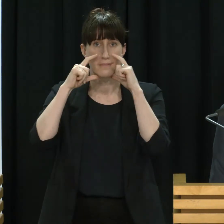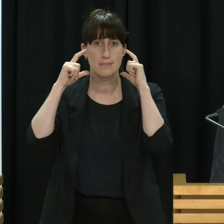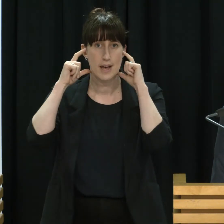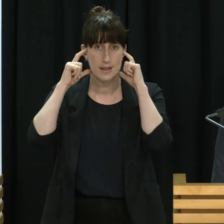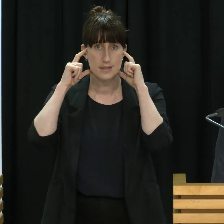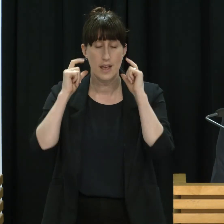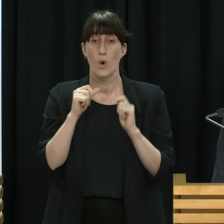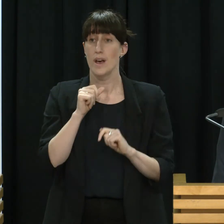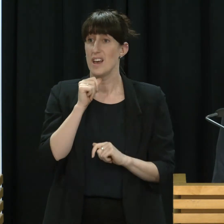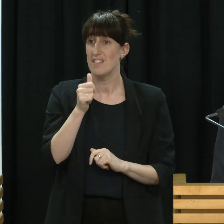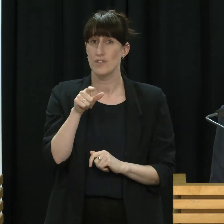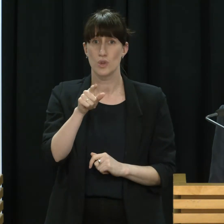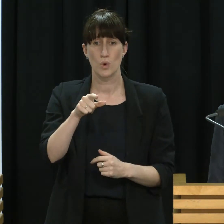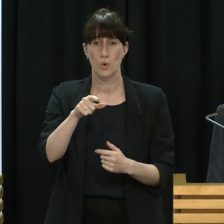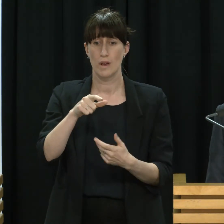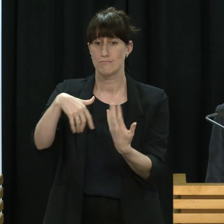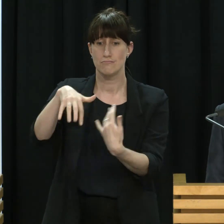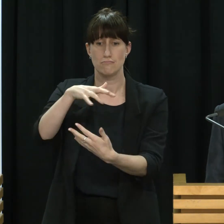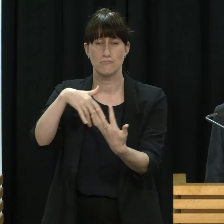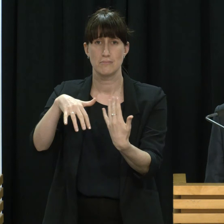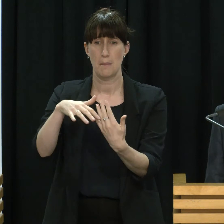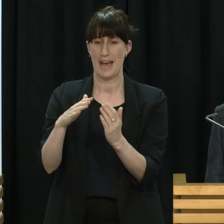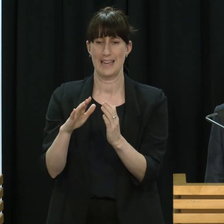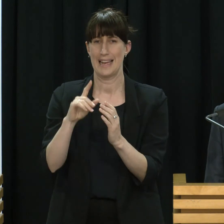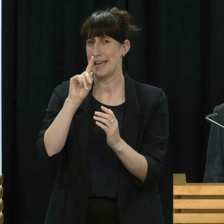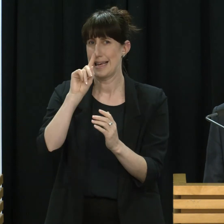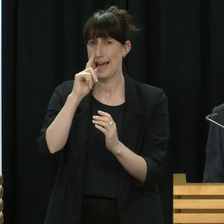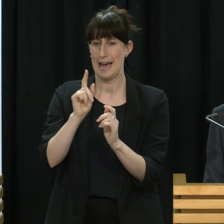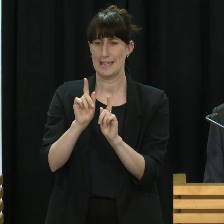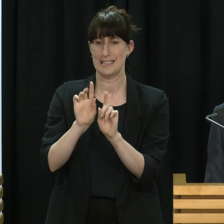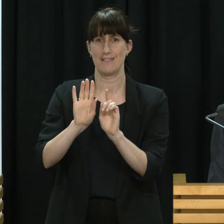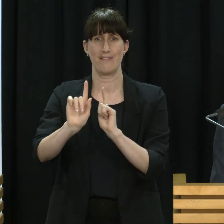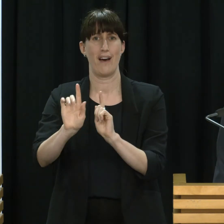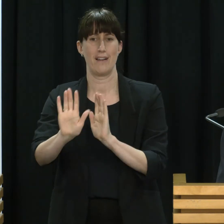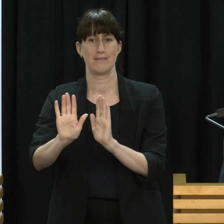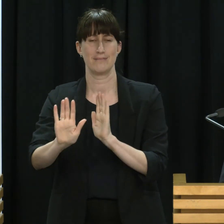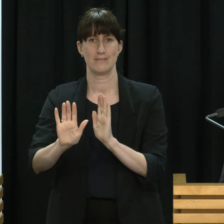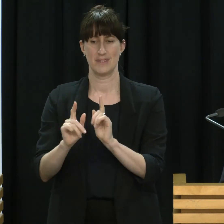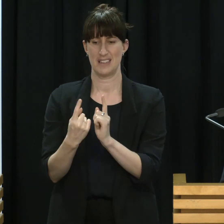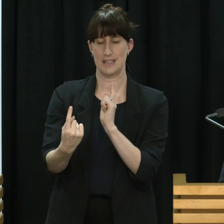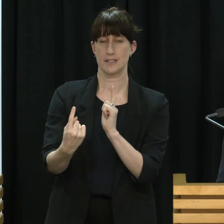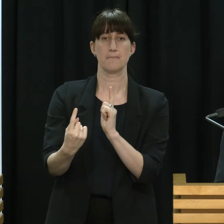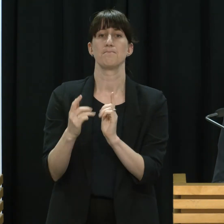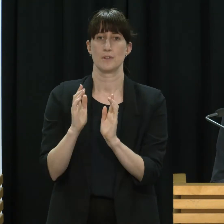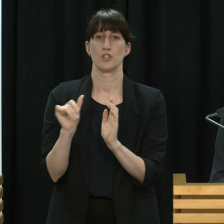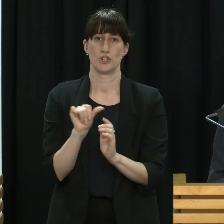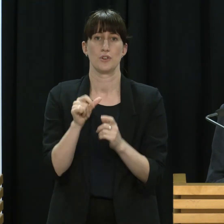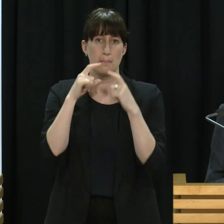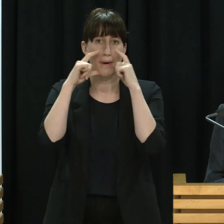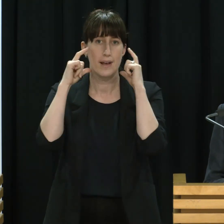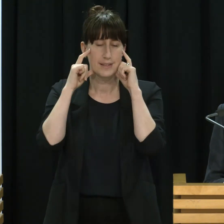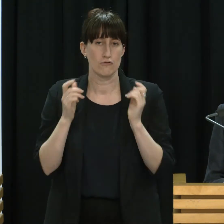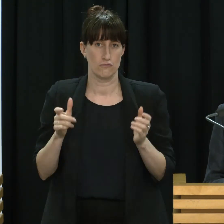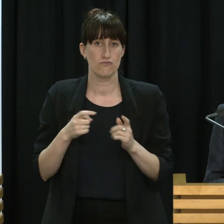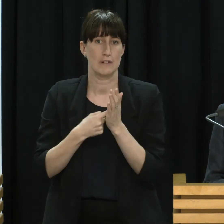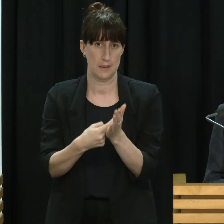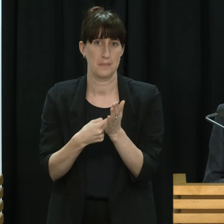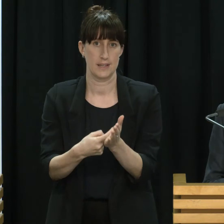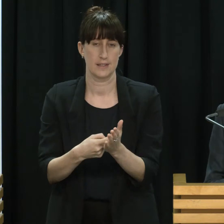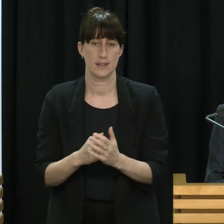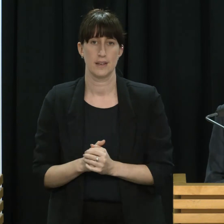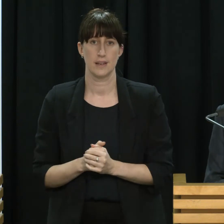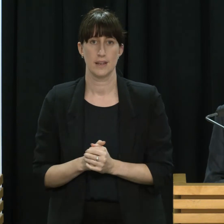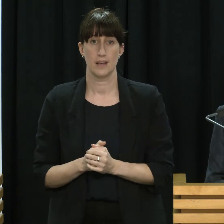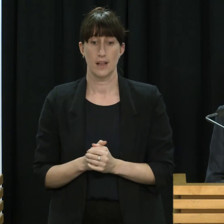places when you're out and about where you cannot maintain physical distancing. There are limits on social gatherings of no more